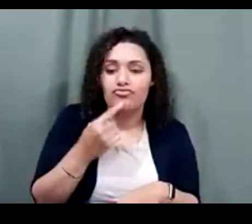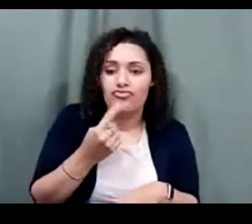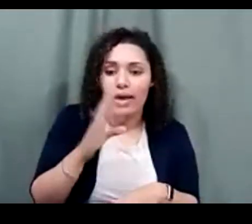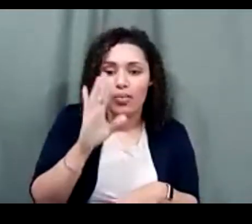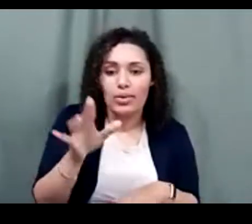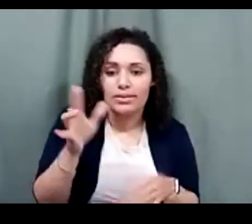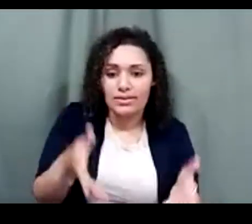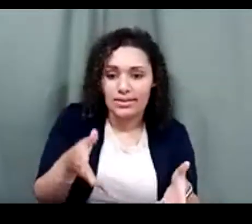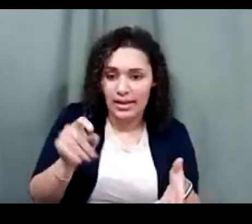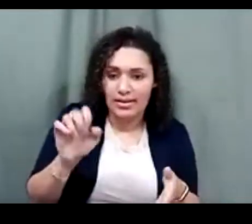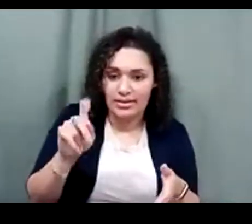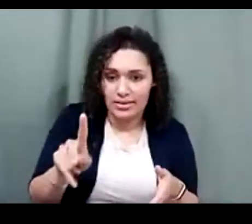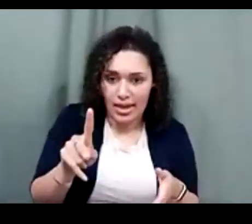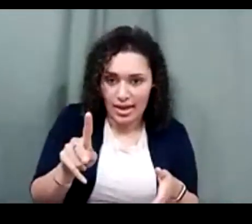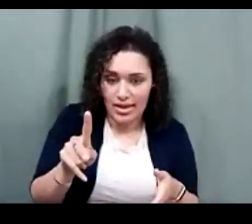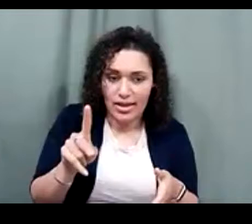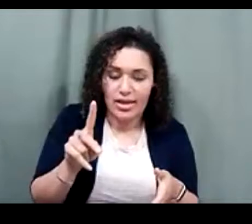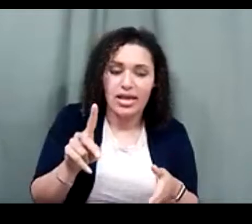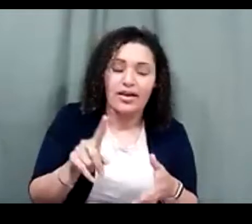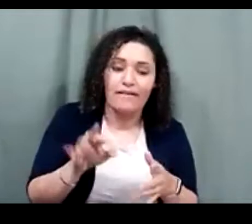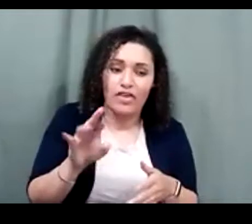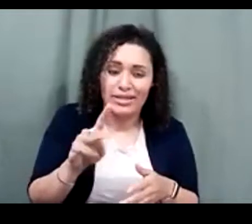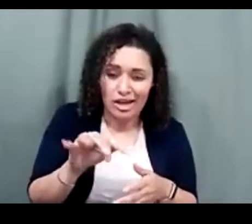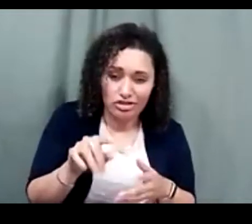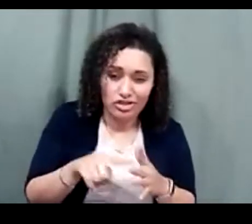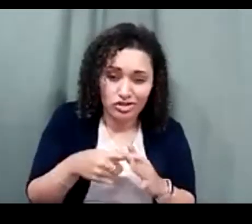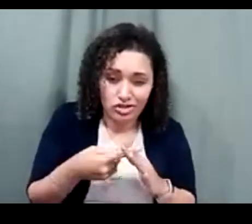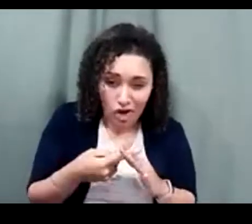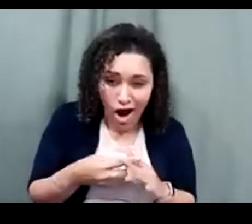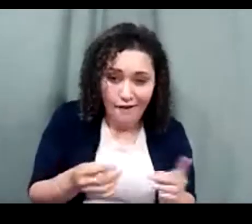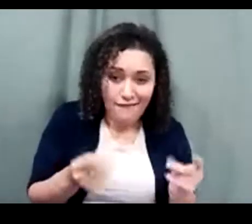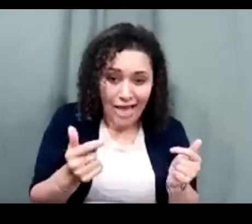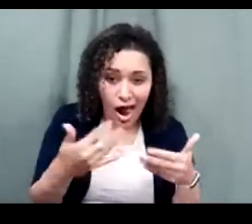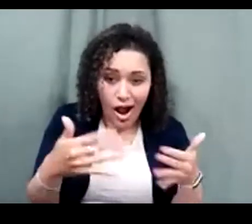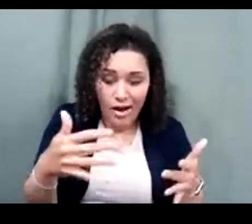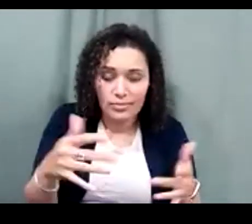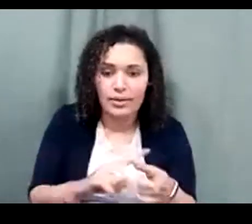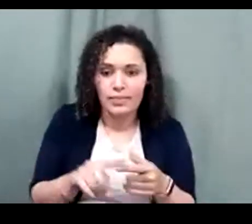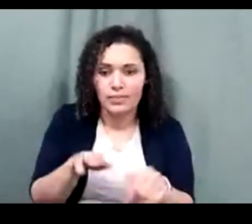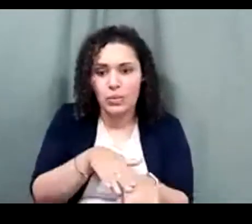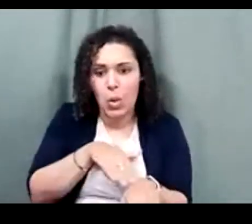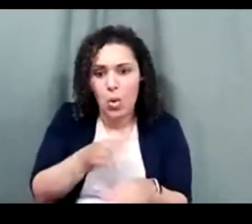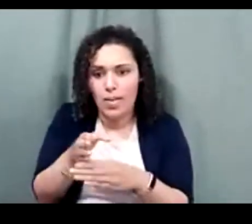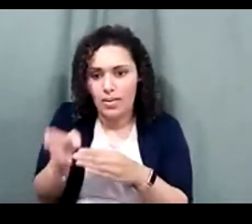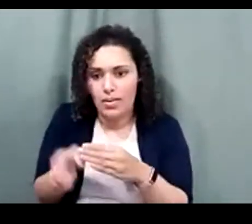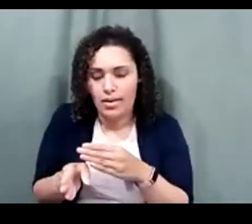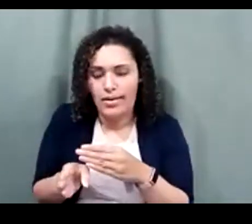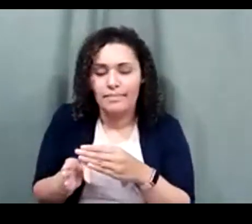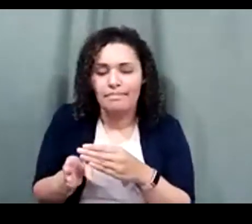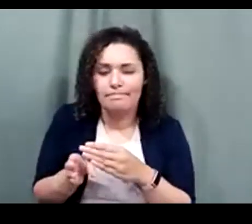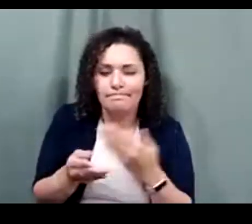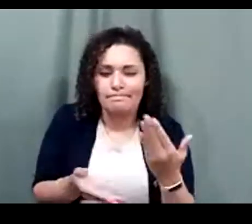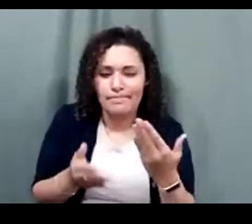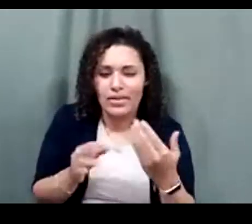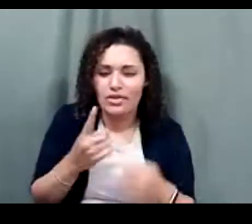fermentation is sort of fast in the beginning and slow at the end. And it will take maybe the whole red